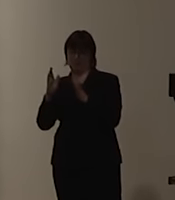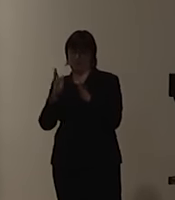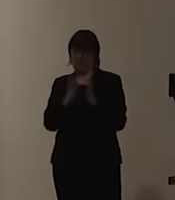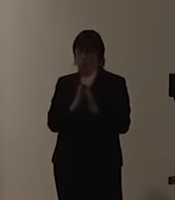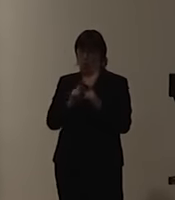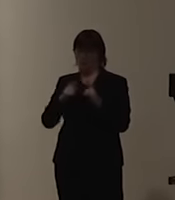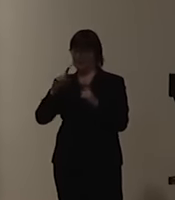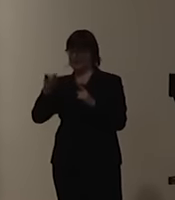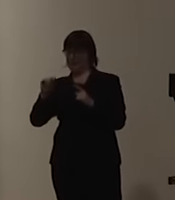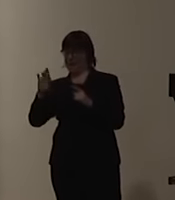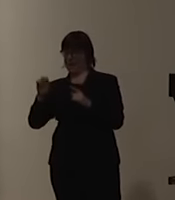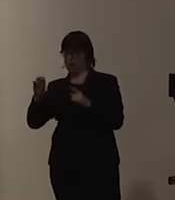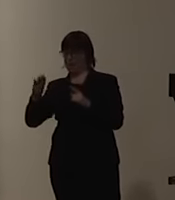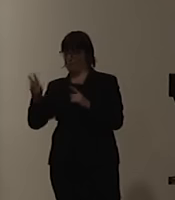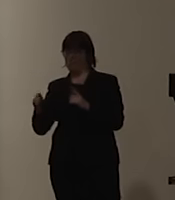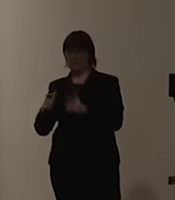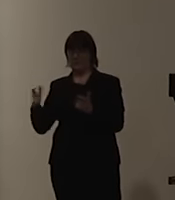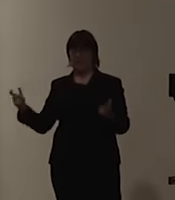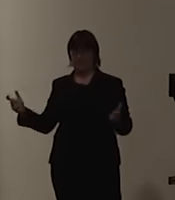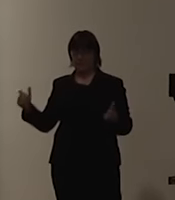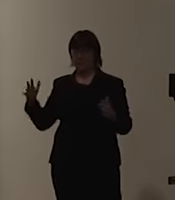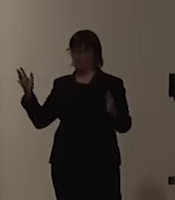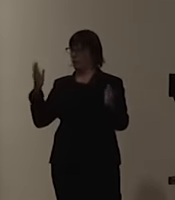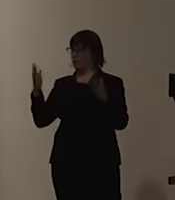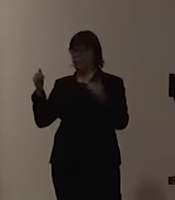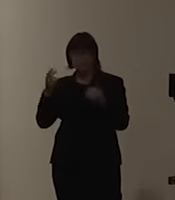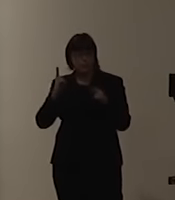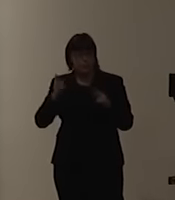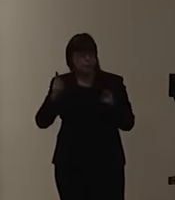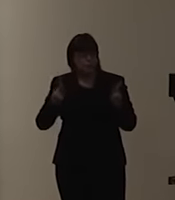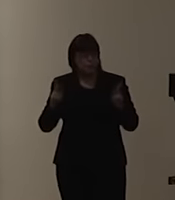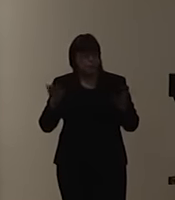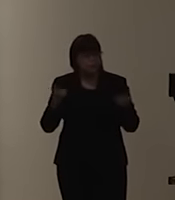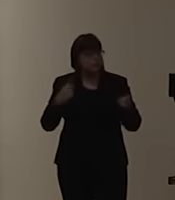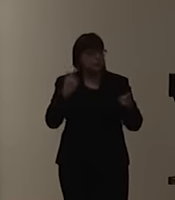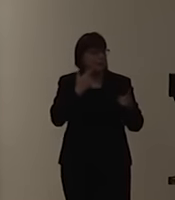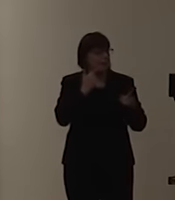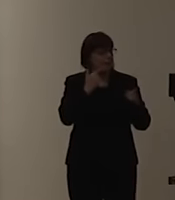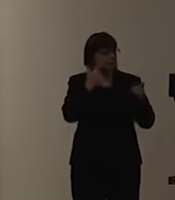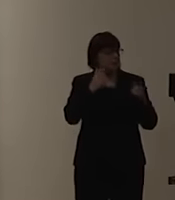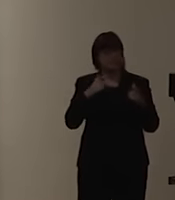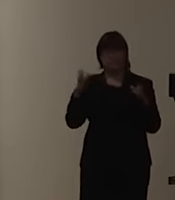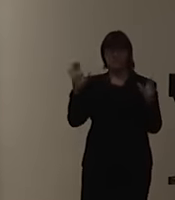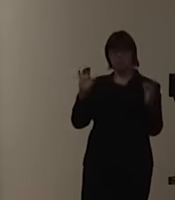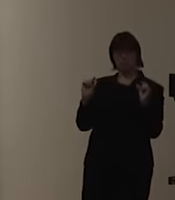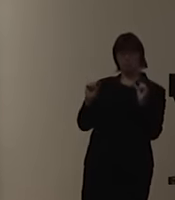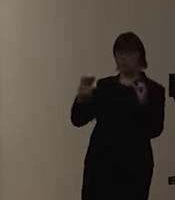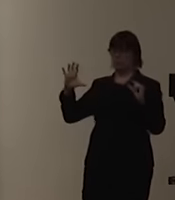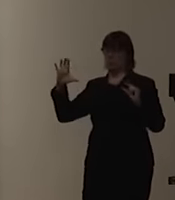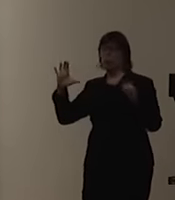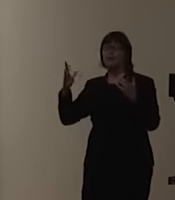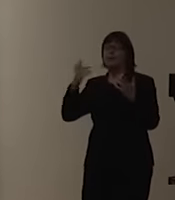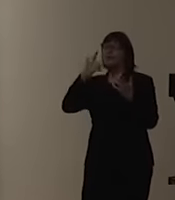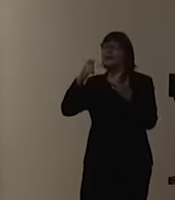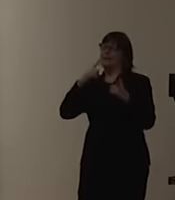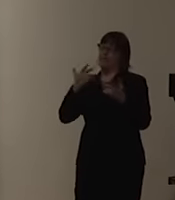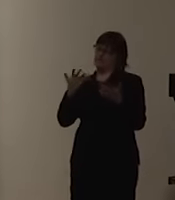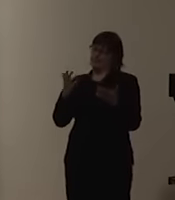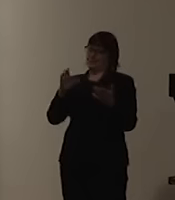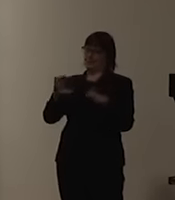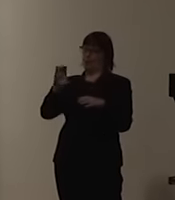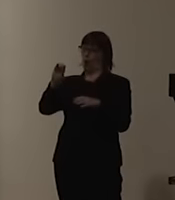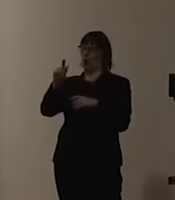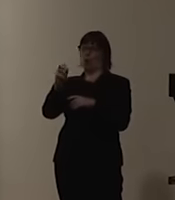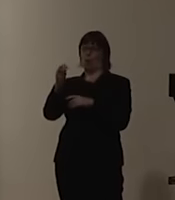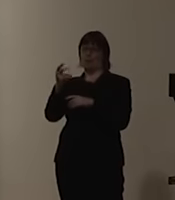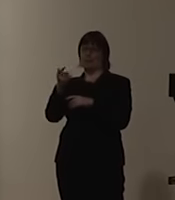is. Kind of goofy, really. Any historians here? Somebody laughed a little bit. Colonialism was, it wasn't goofy, it was